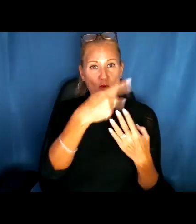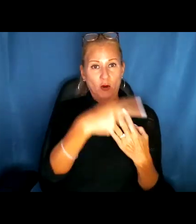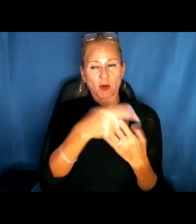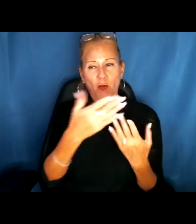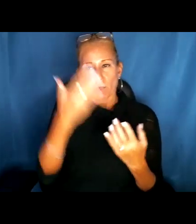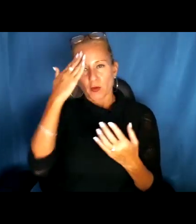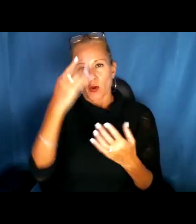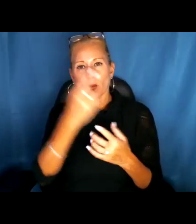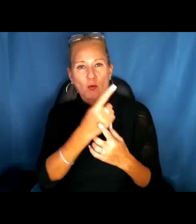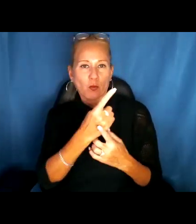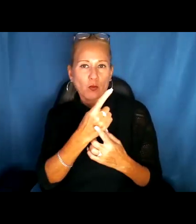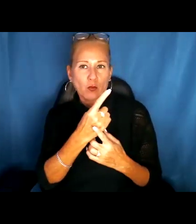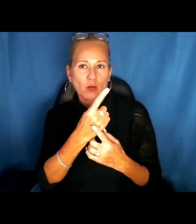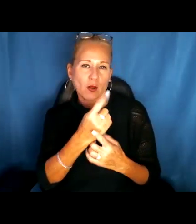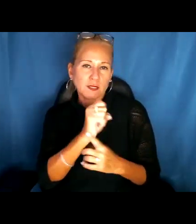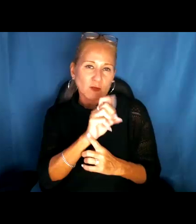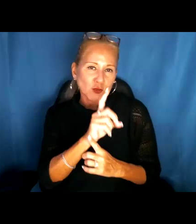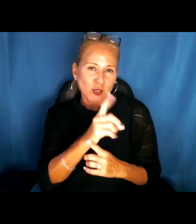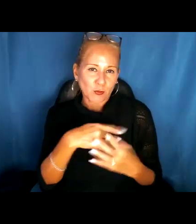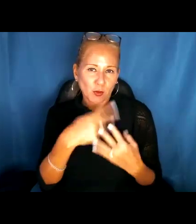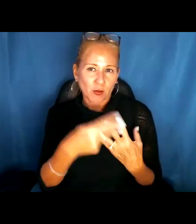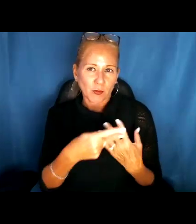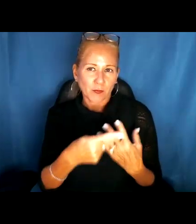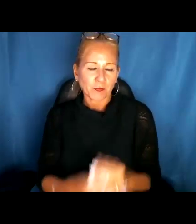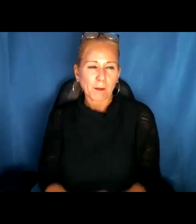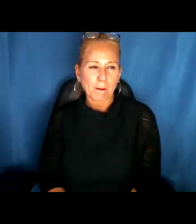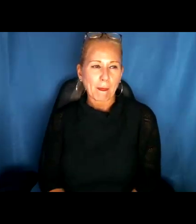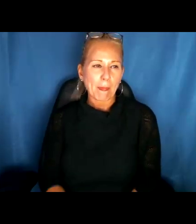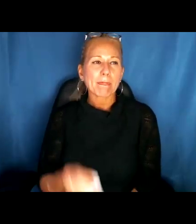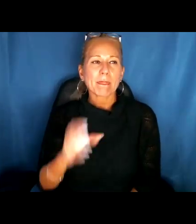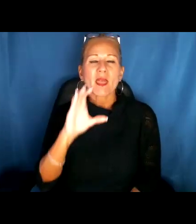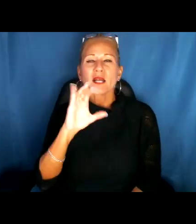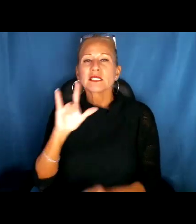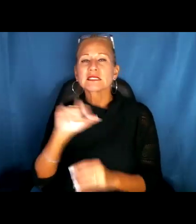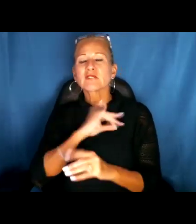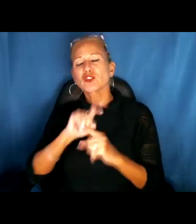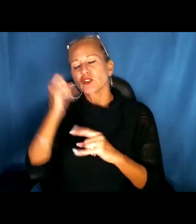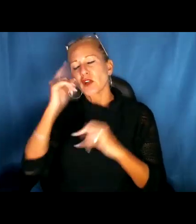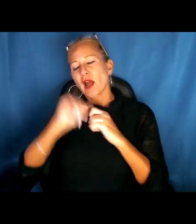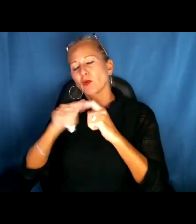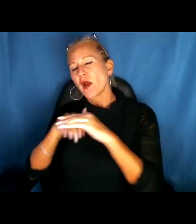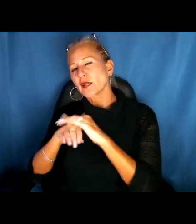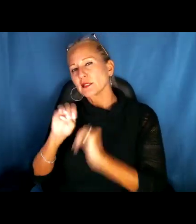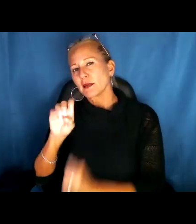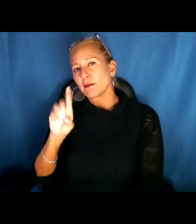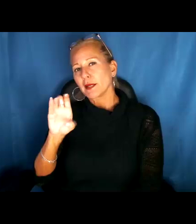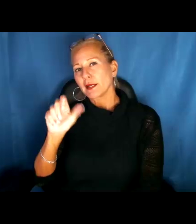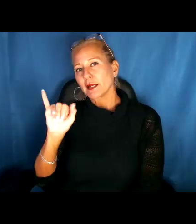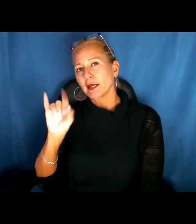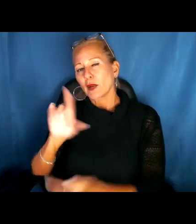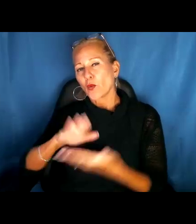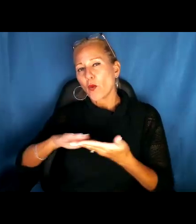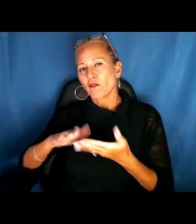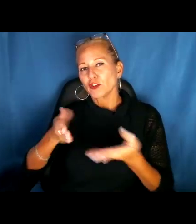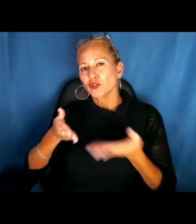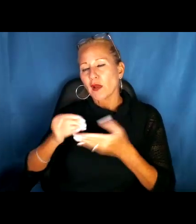you probably know one self-direction program. So staff should also understand how to access Medicaid waiver services and